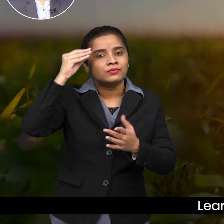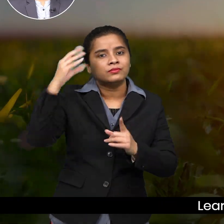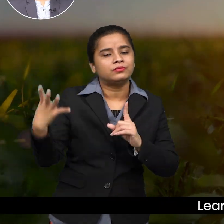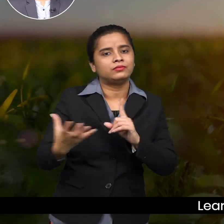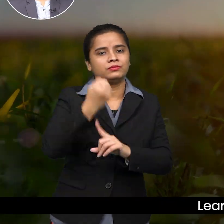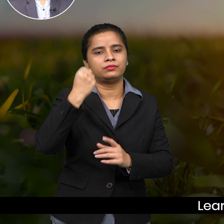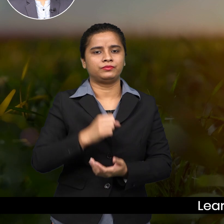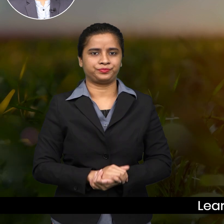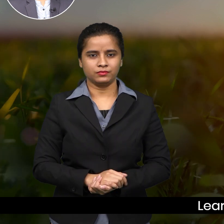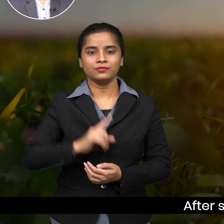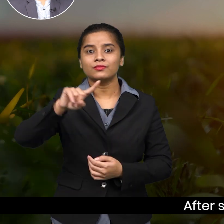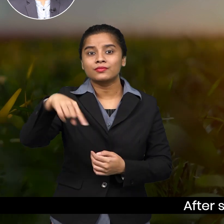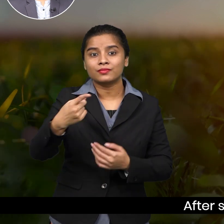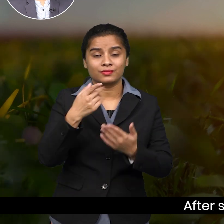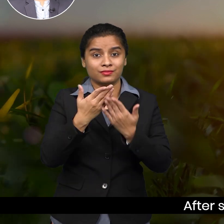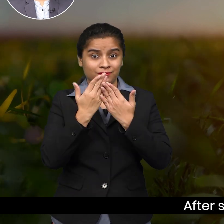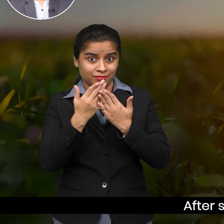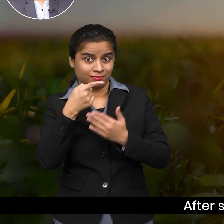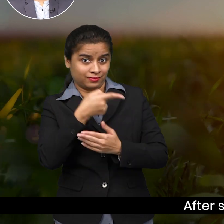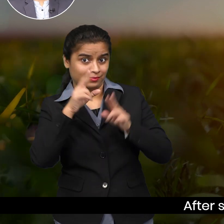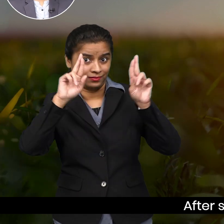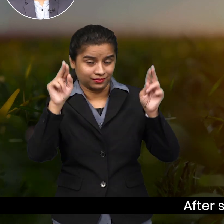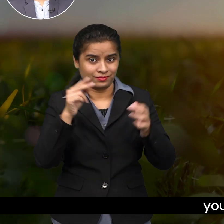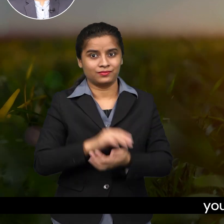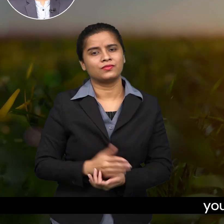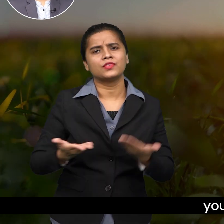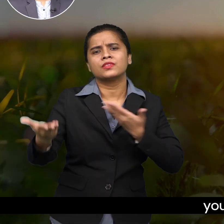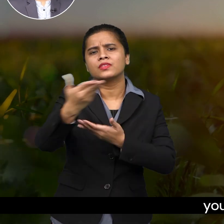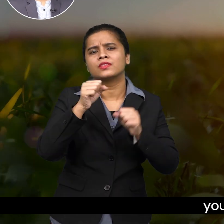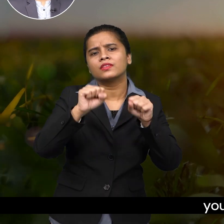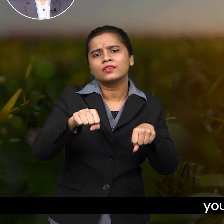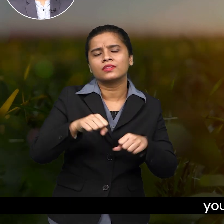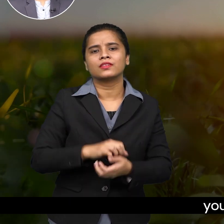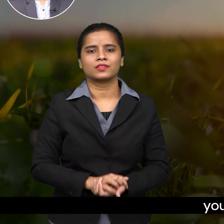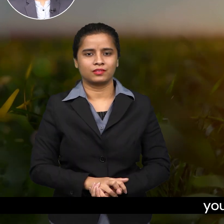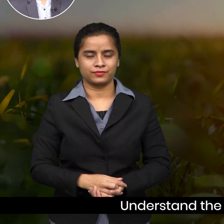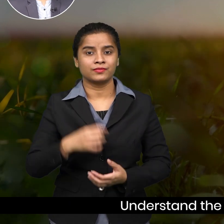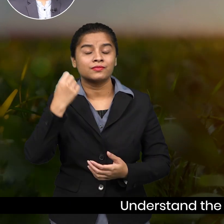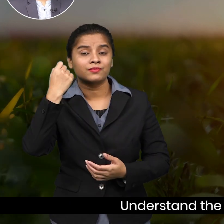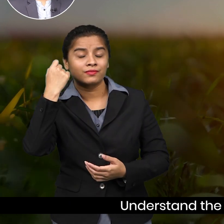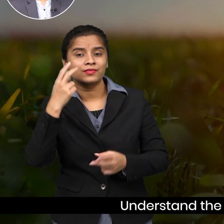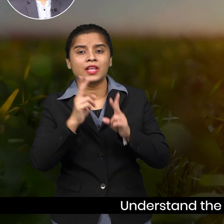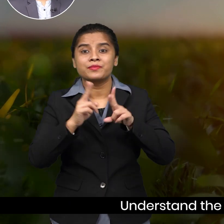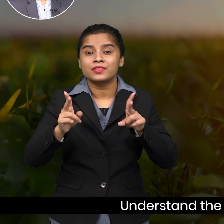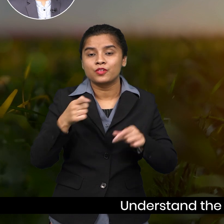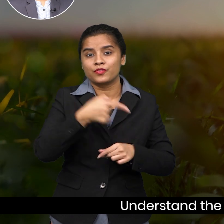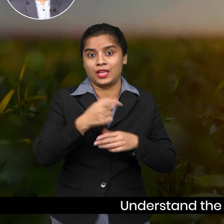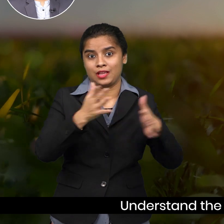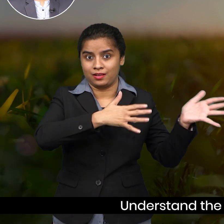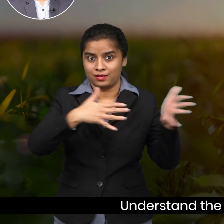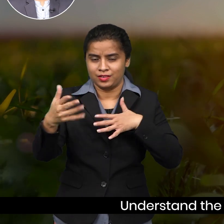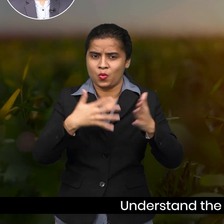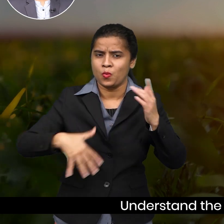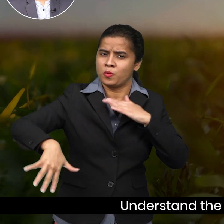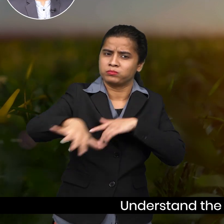Learning outcomes. After studying this topic, you will be able to understand the presence of